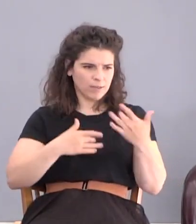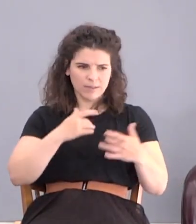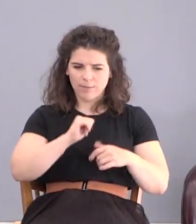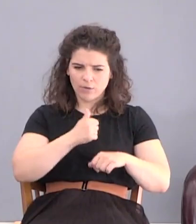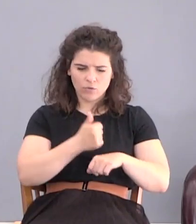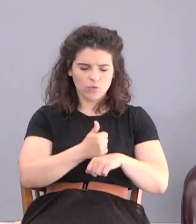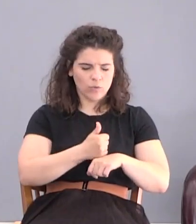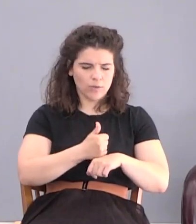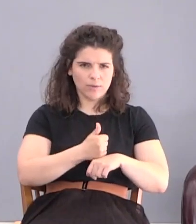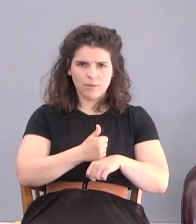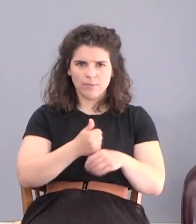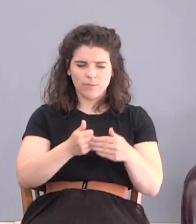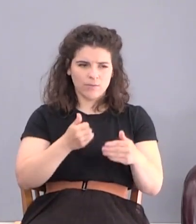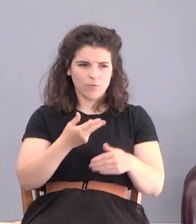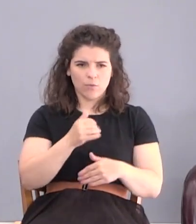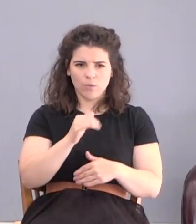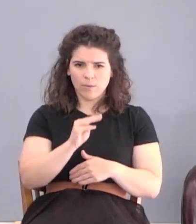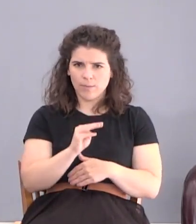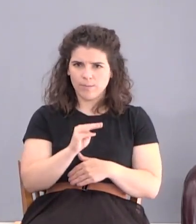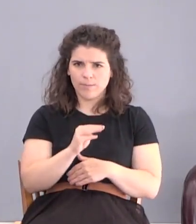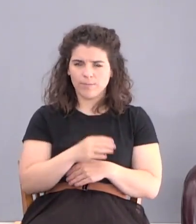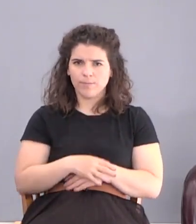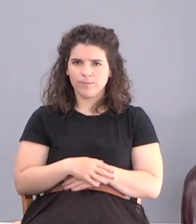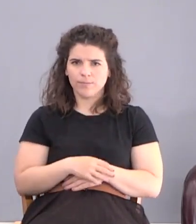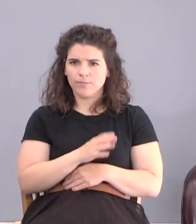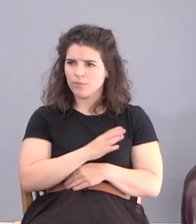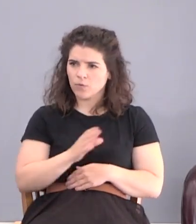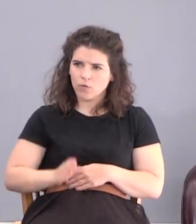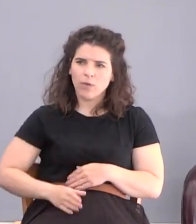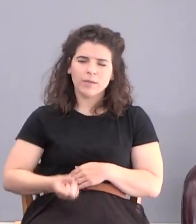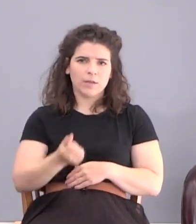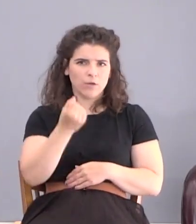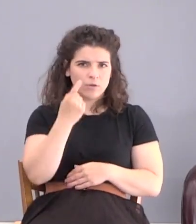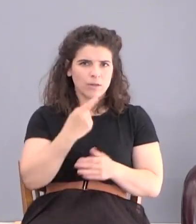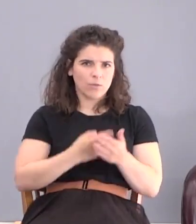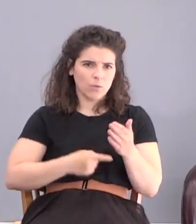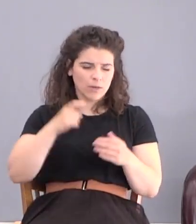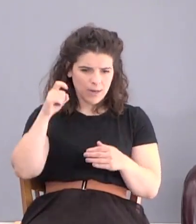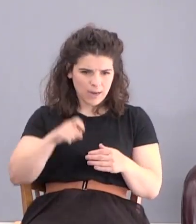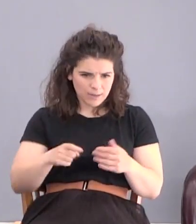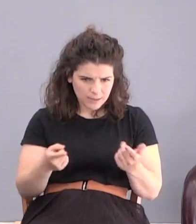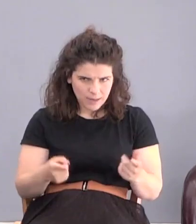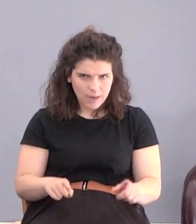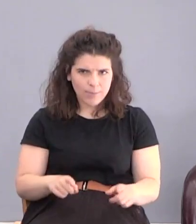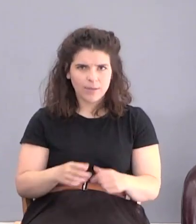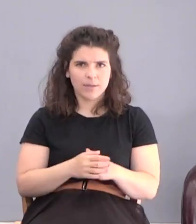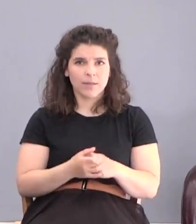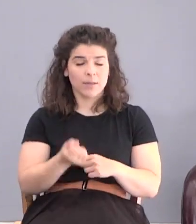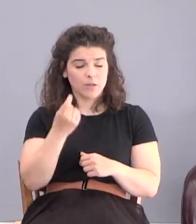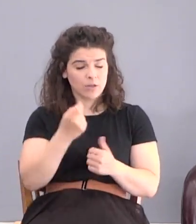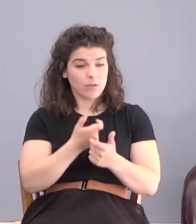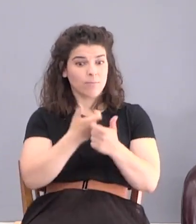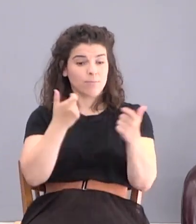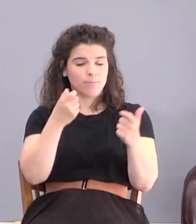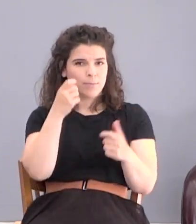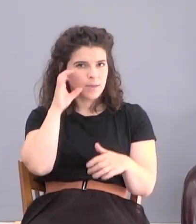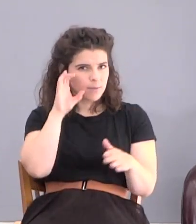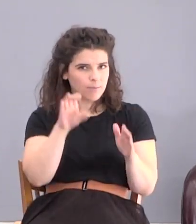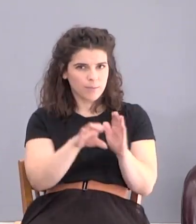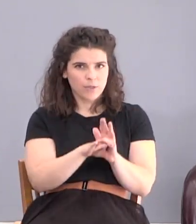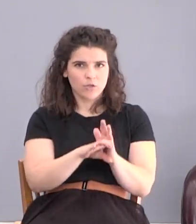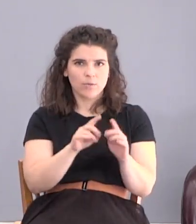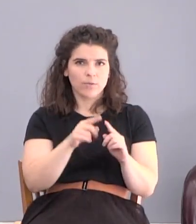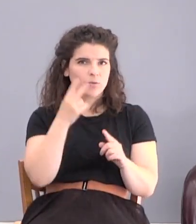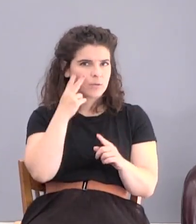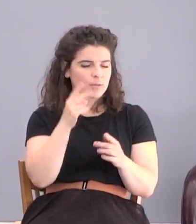him. So Christ is understanding what's got to happen. He's understanding the big picture. But look